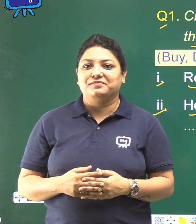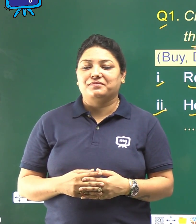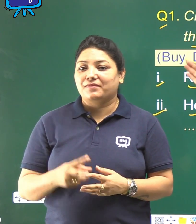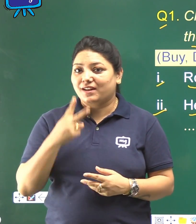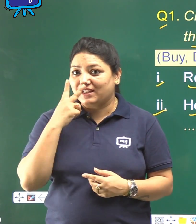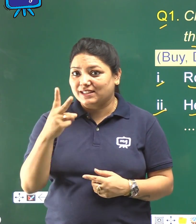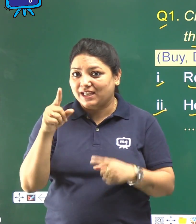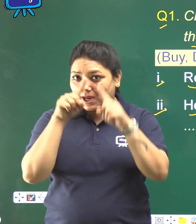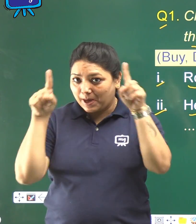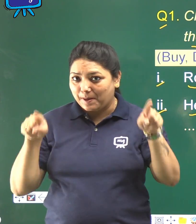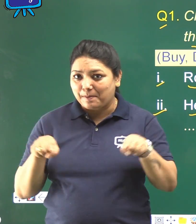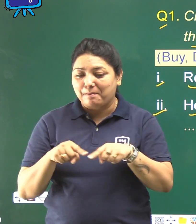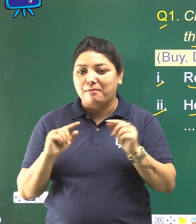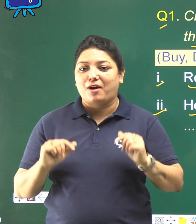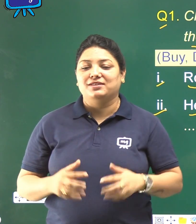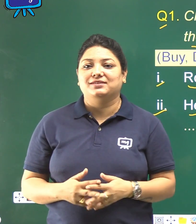See in the box.